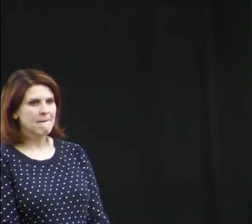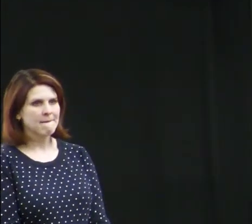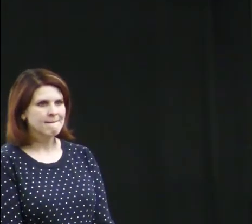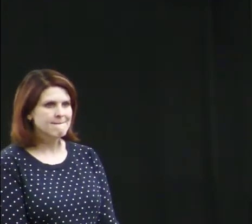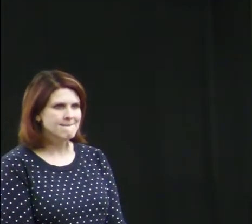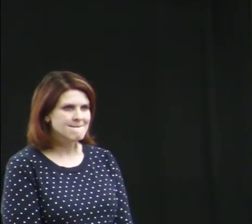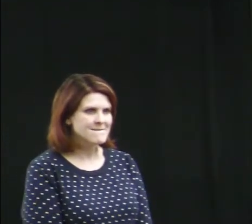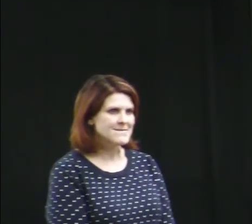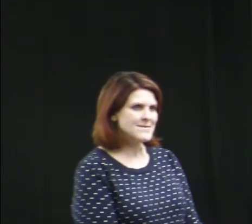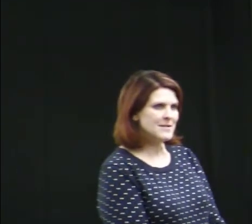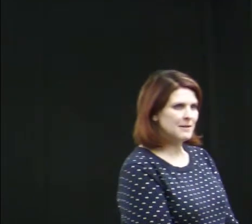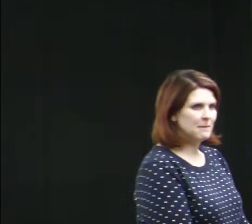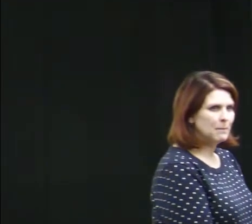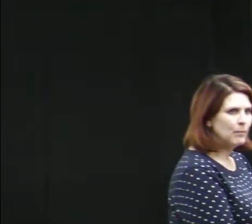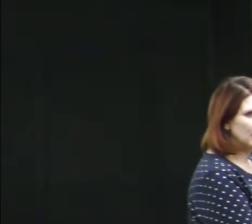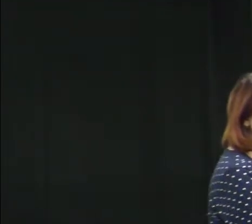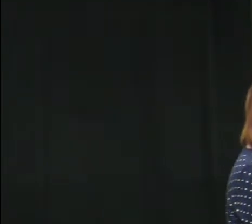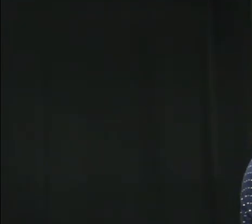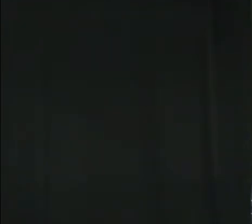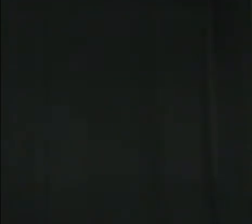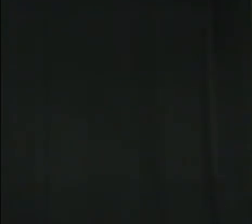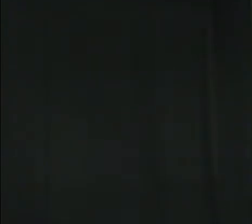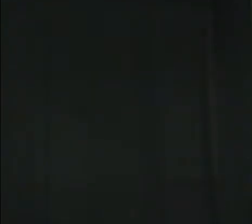She's cooking, babe.